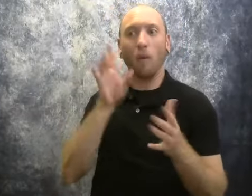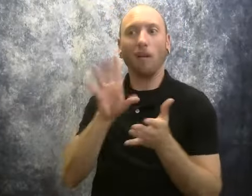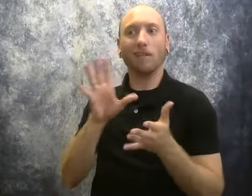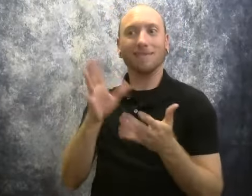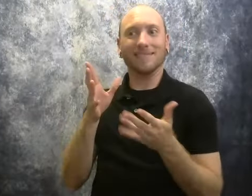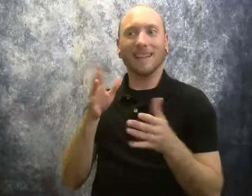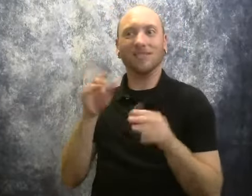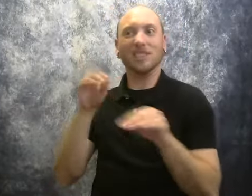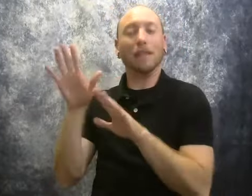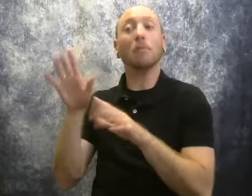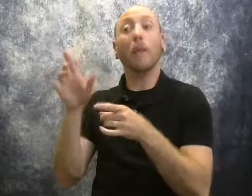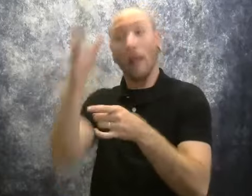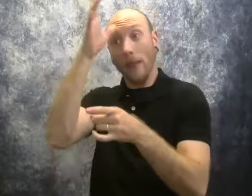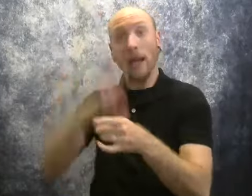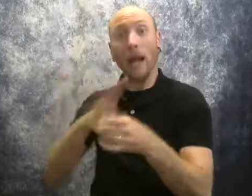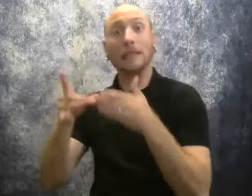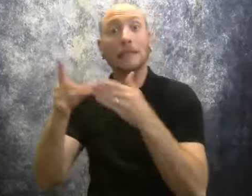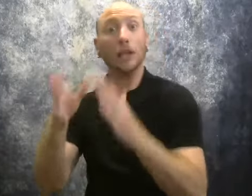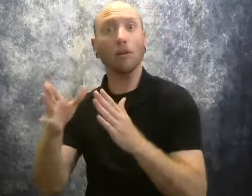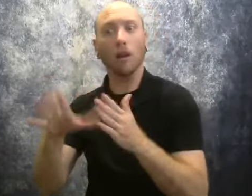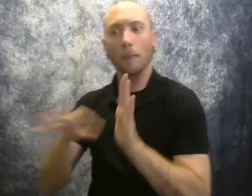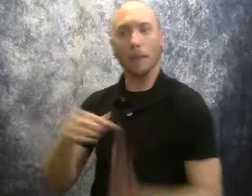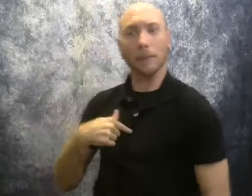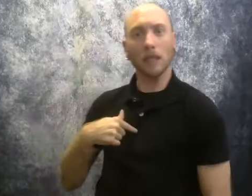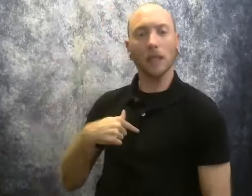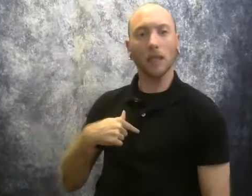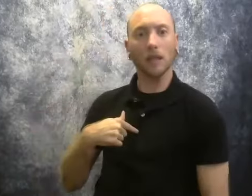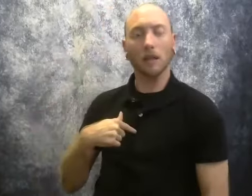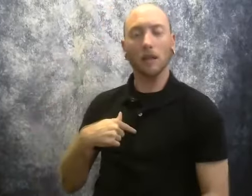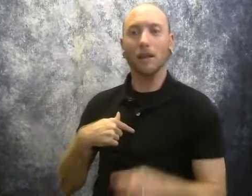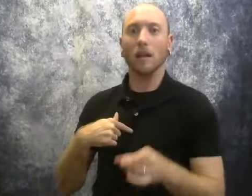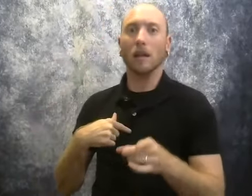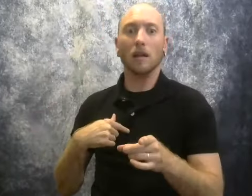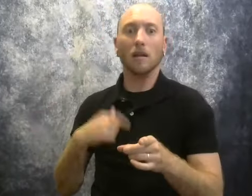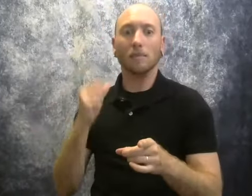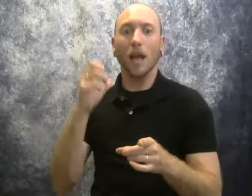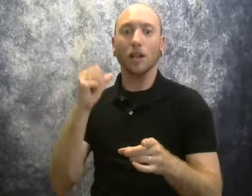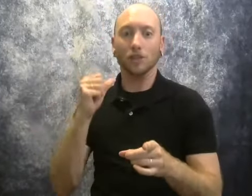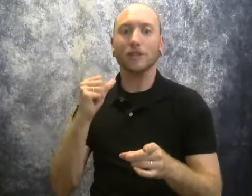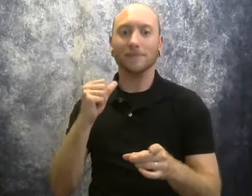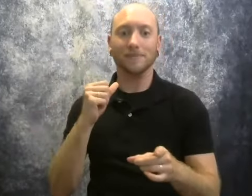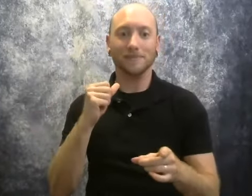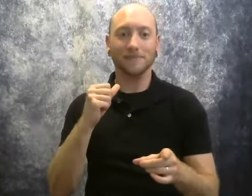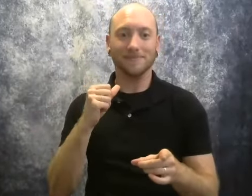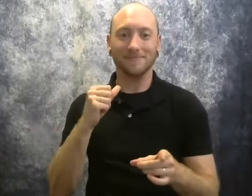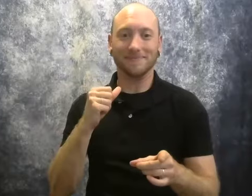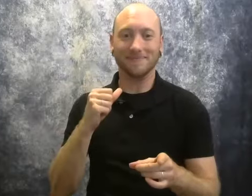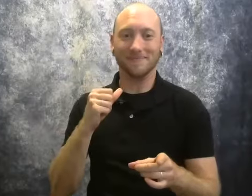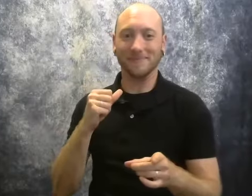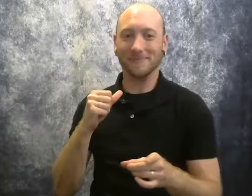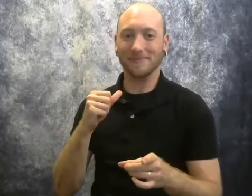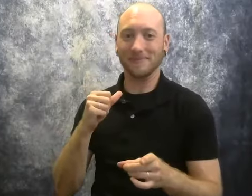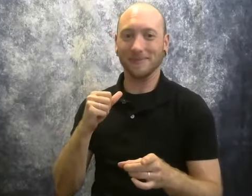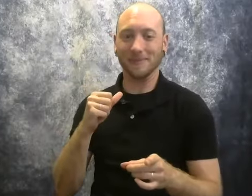brains. But he picked me, and I go, some magic happened that day for